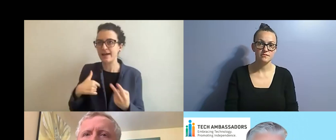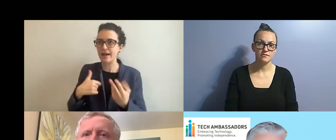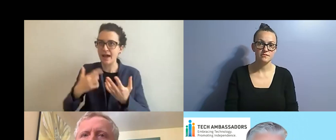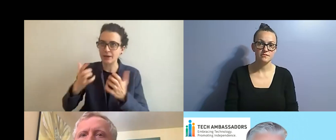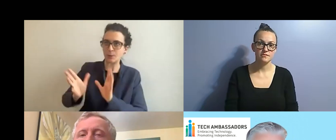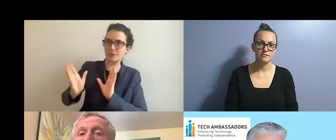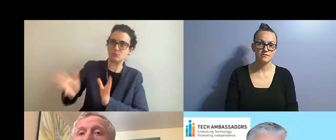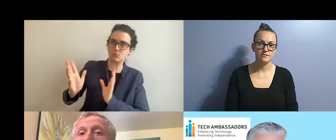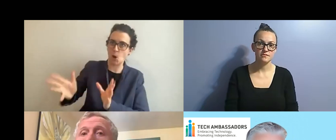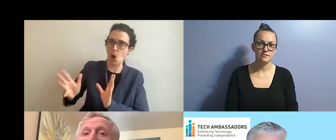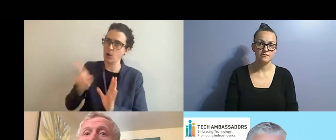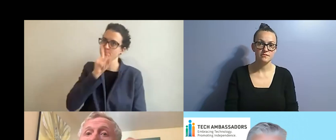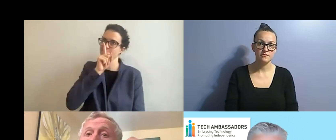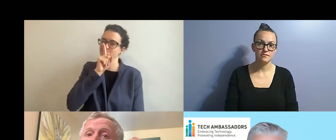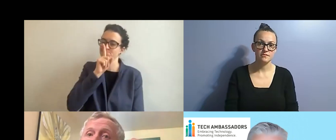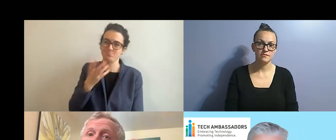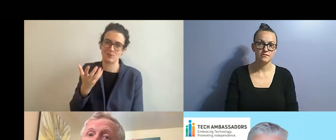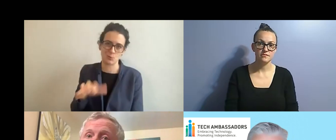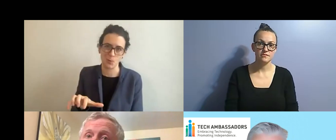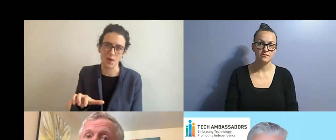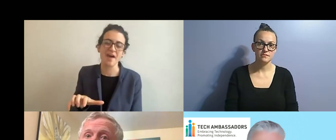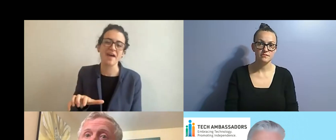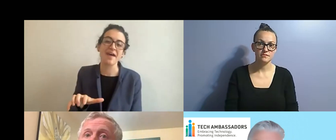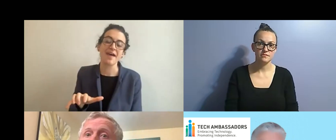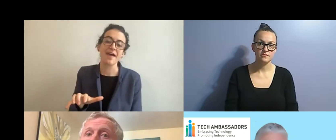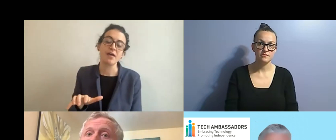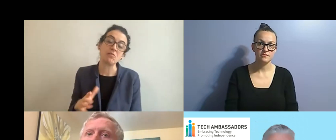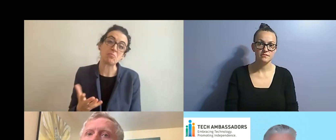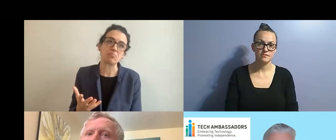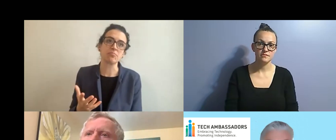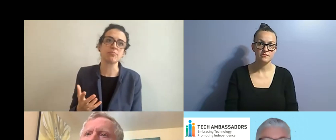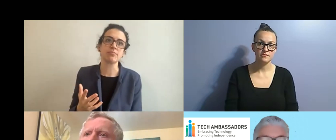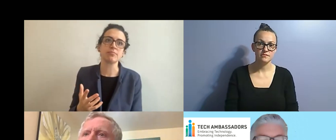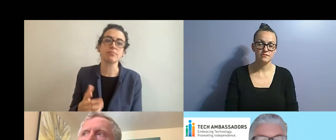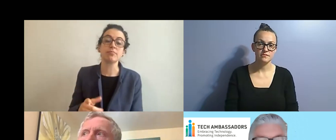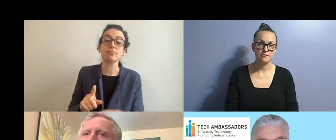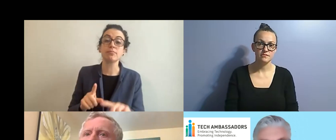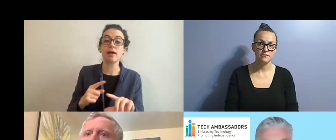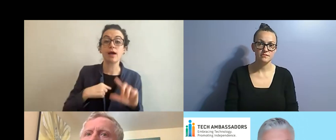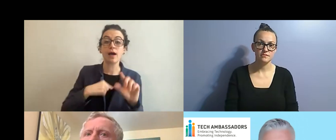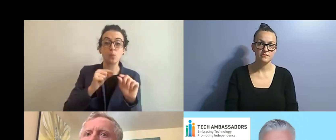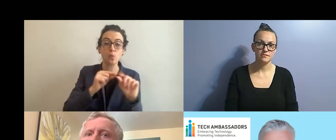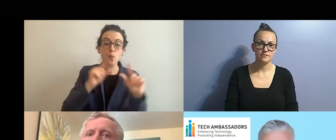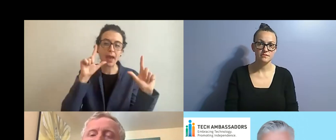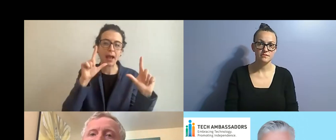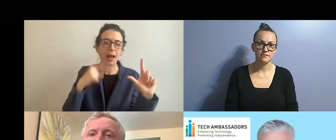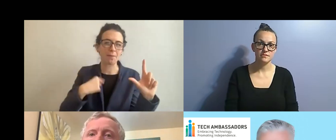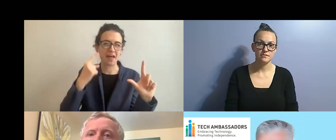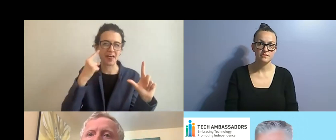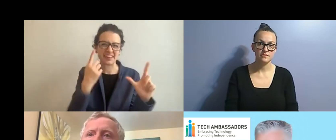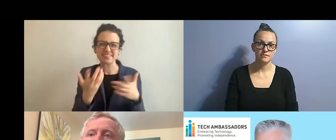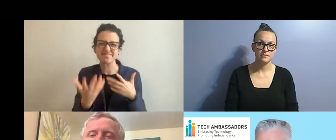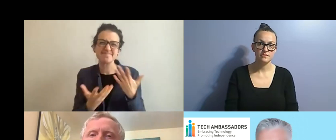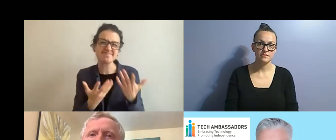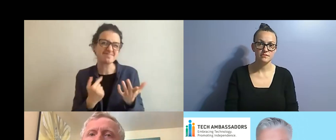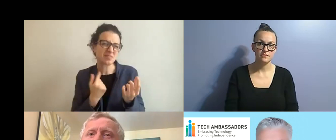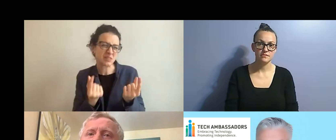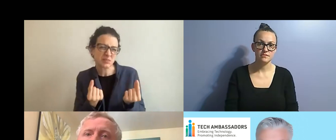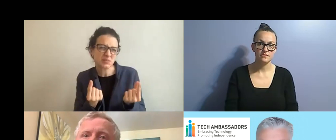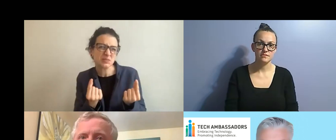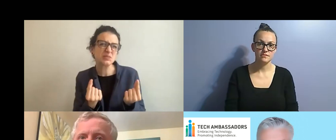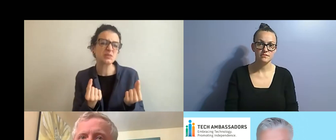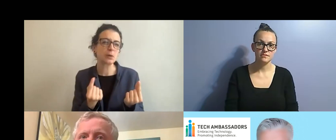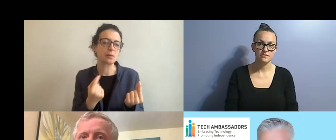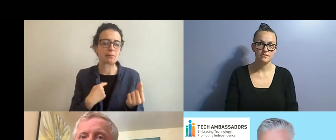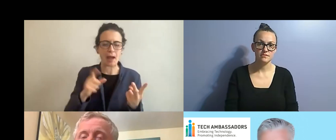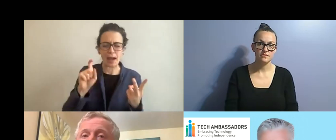don't want to do it. But I wake up and I don't know what I should do, what I need